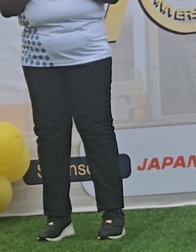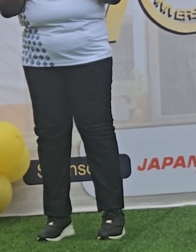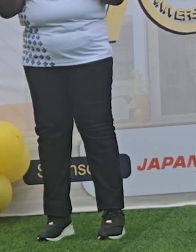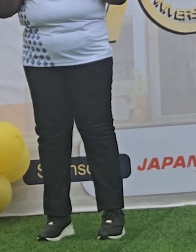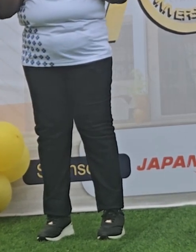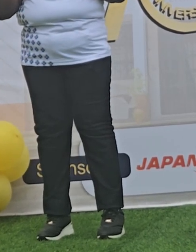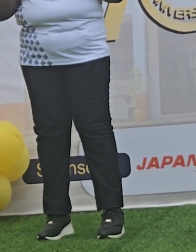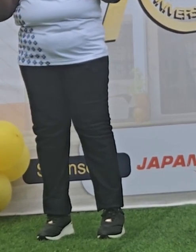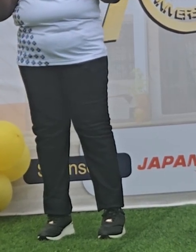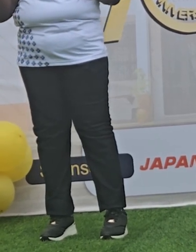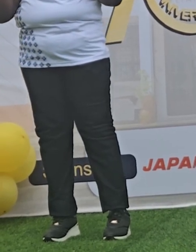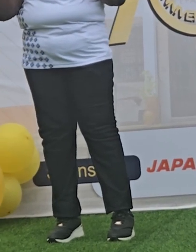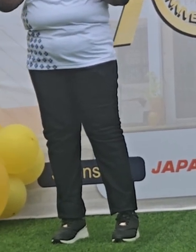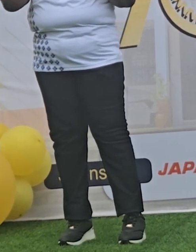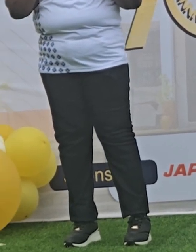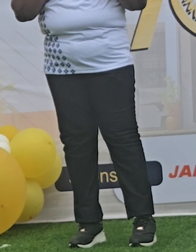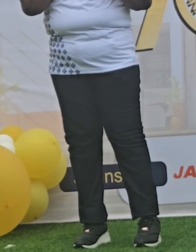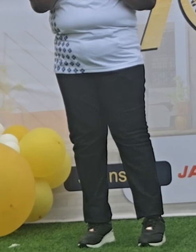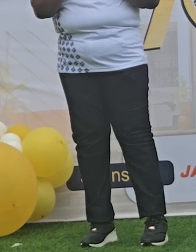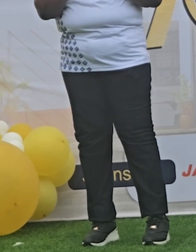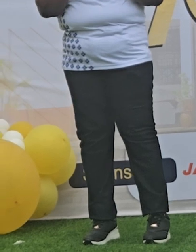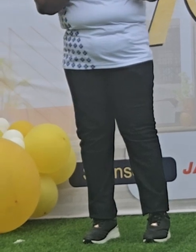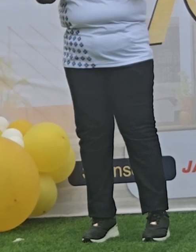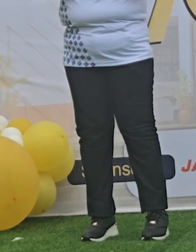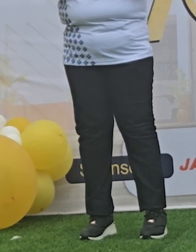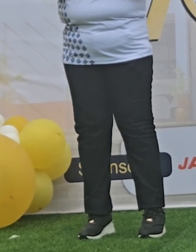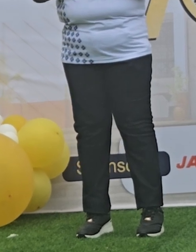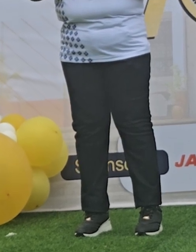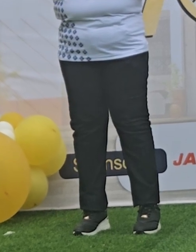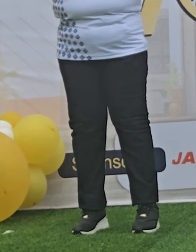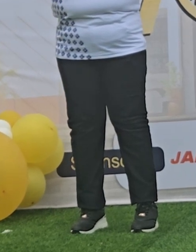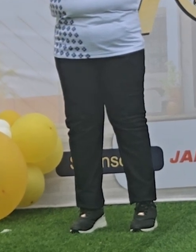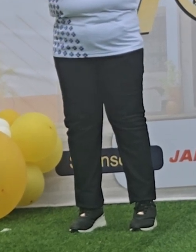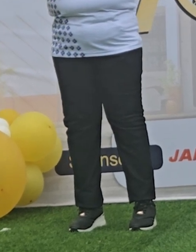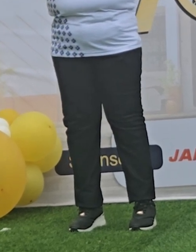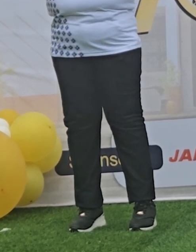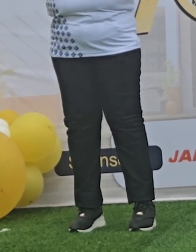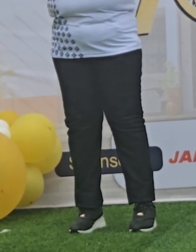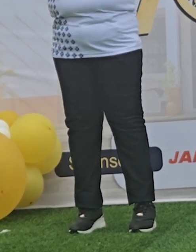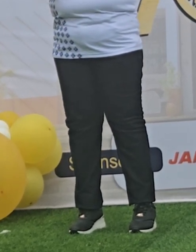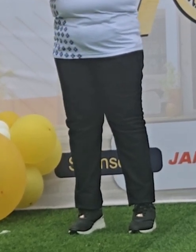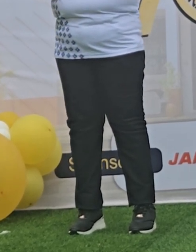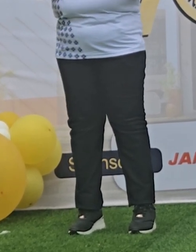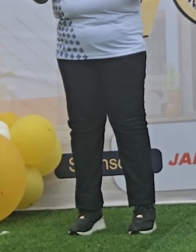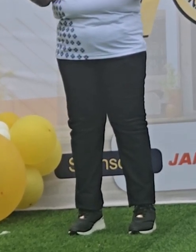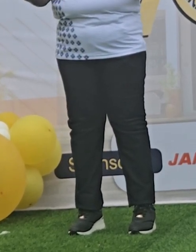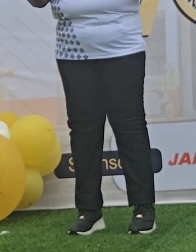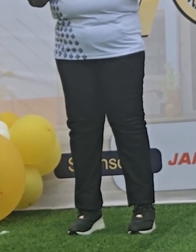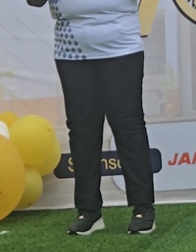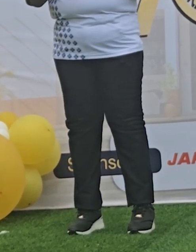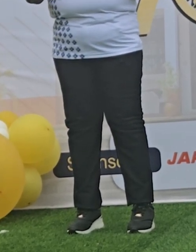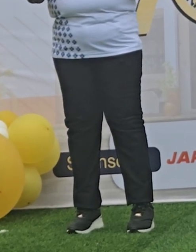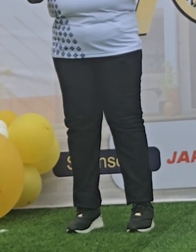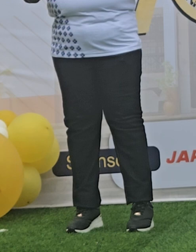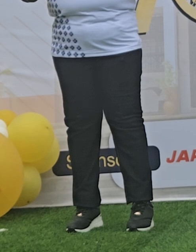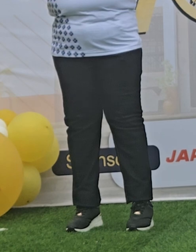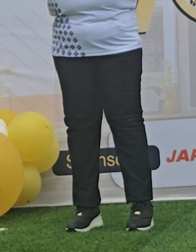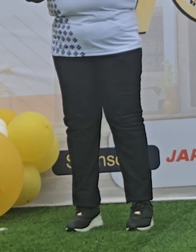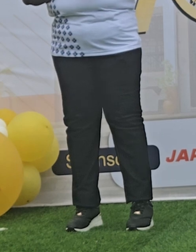of the lecturers were expatriates, and the visiting professors were also